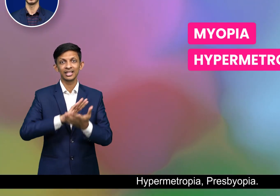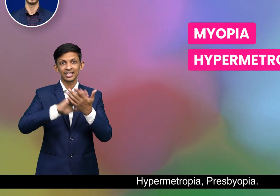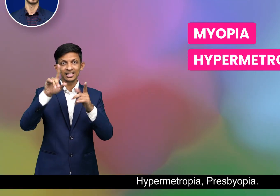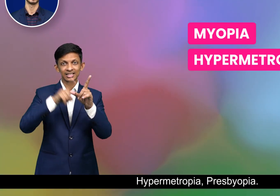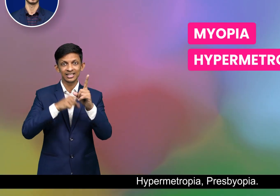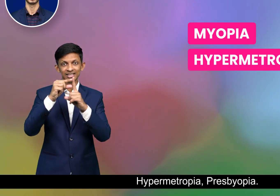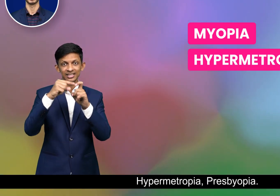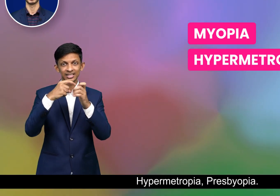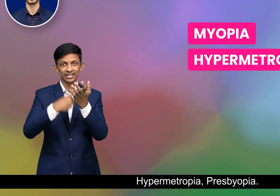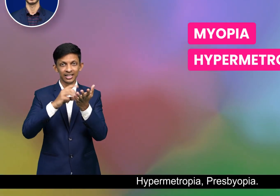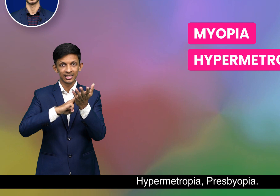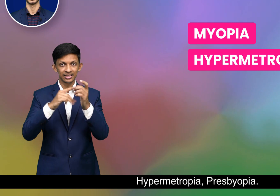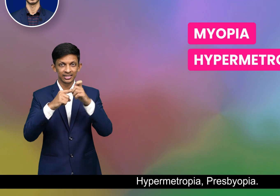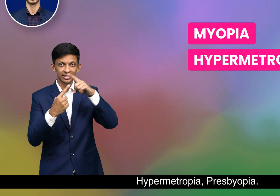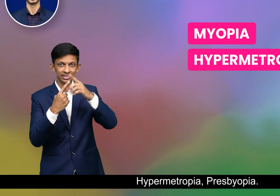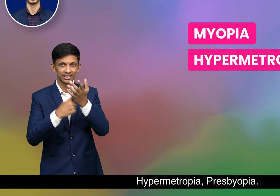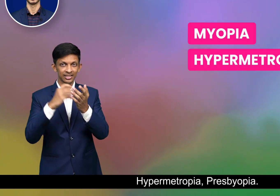hypermetropia,